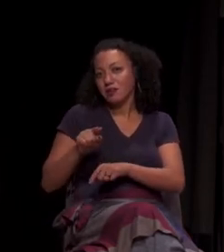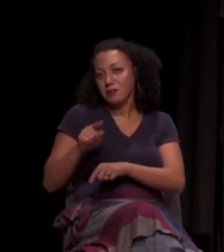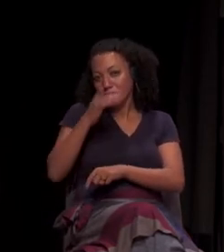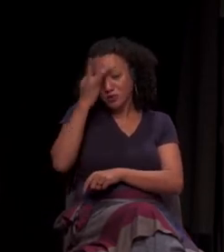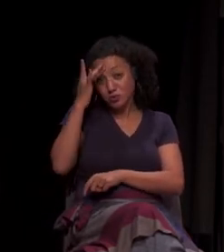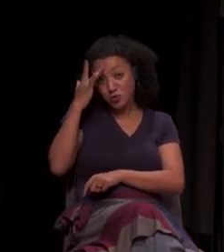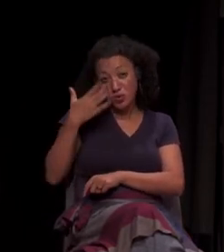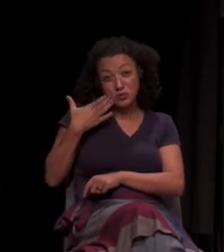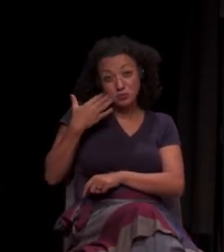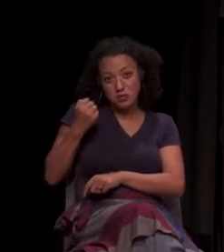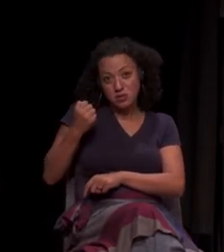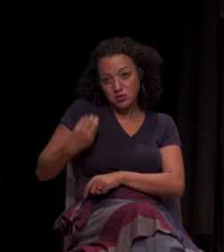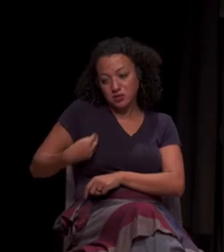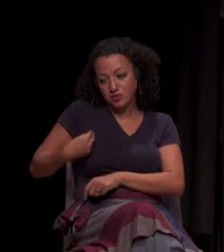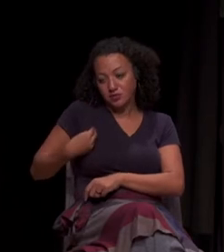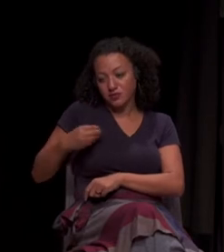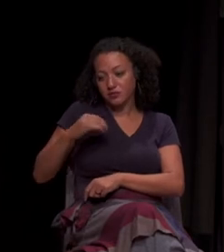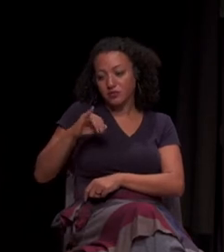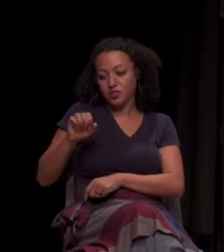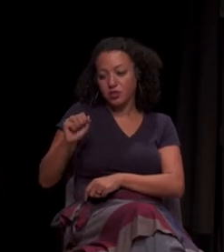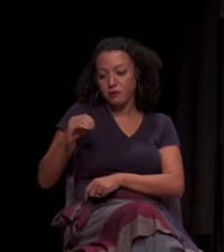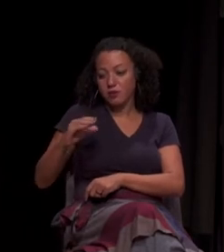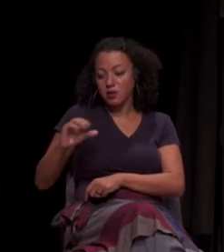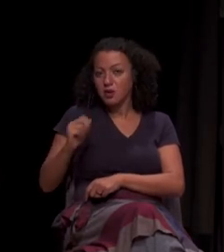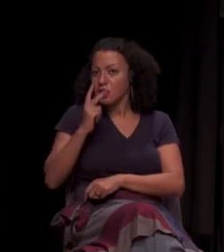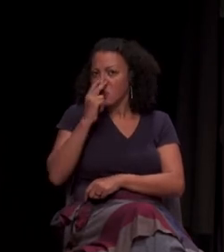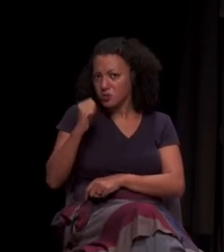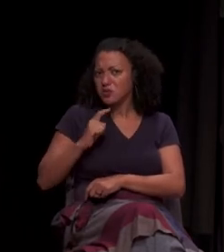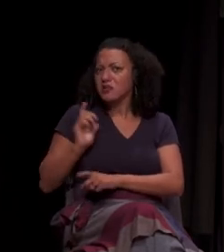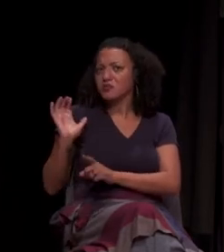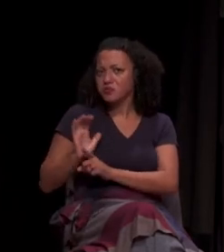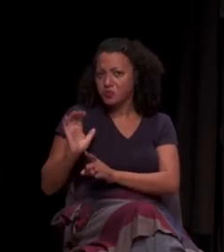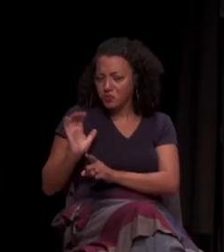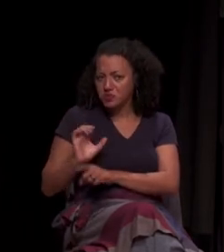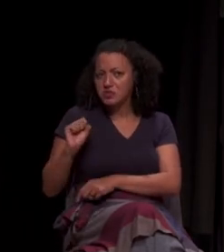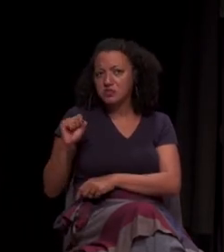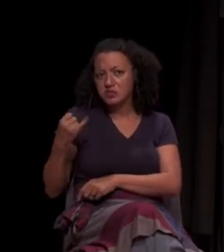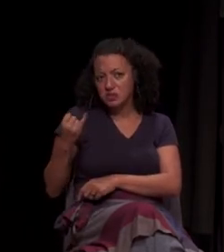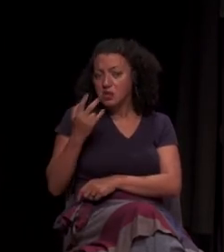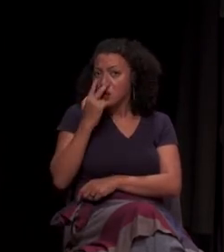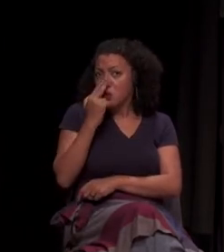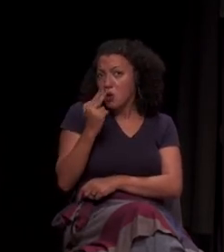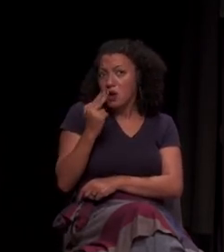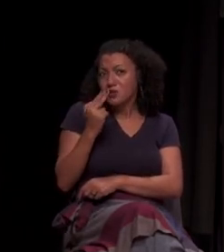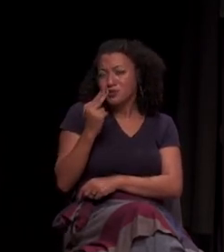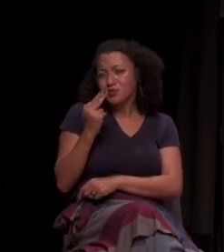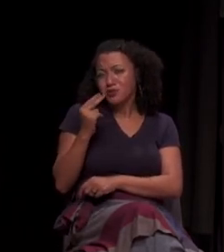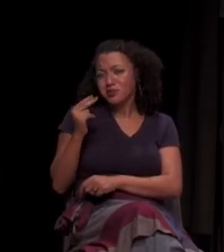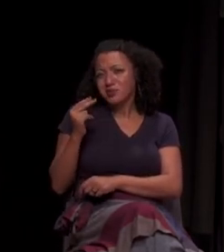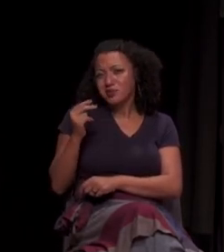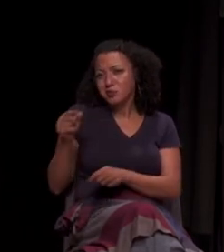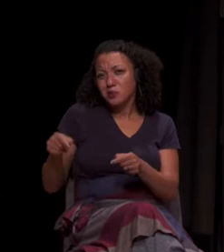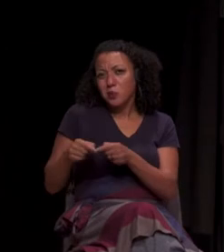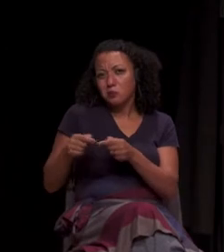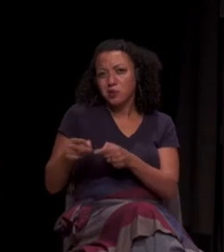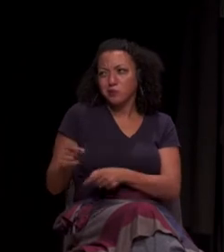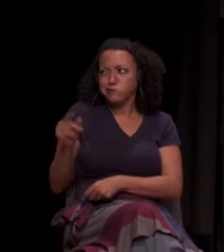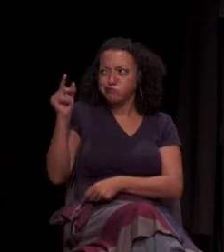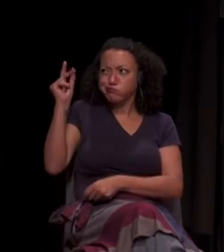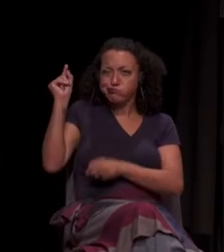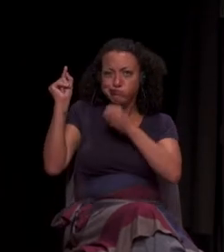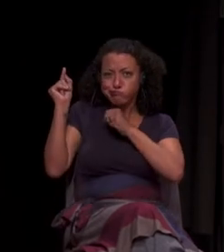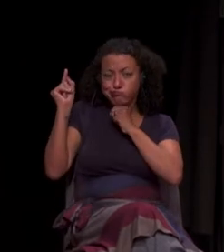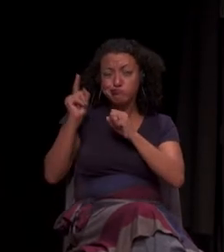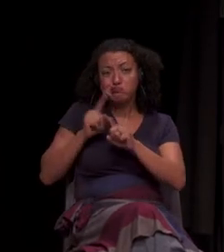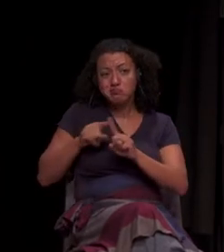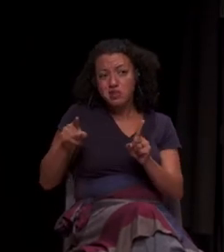be a little bit archaic by perspective, but overall, I think Marcus Garvey has been seen as a